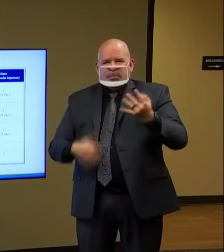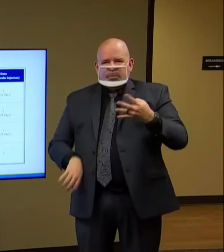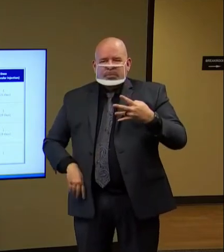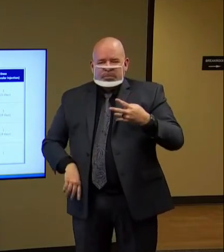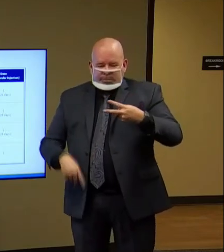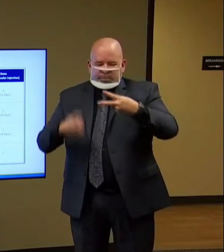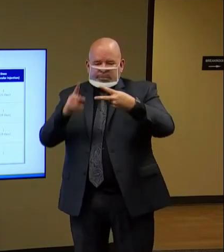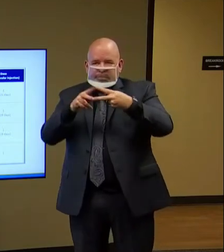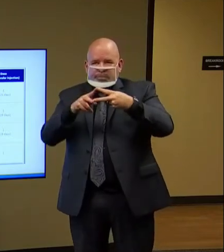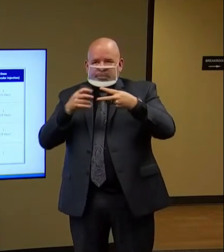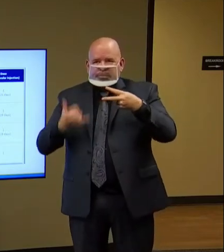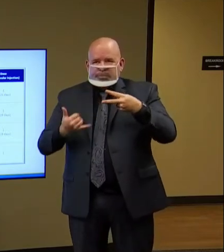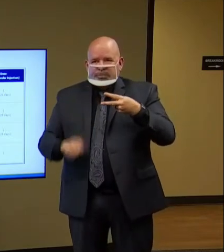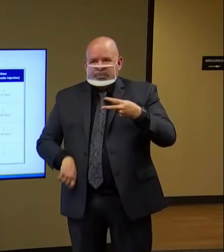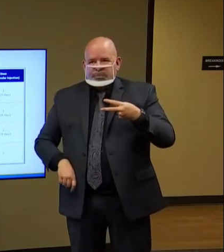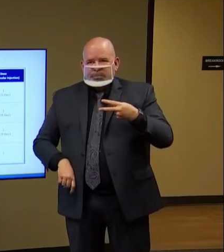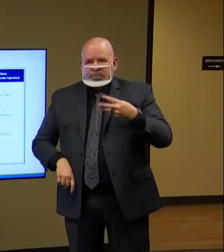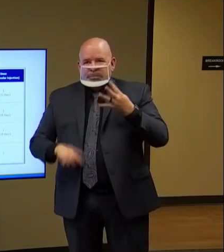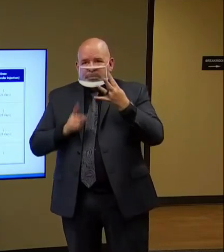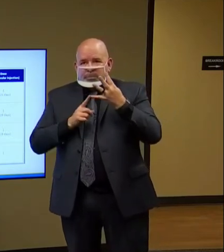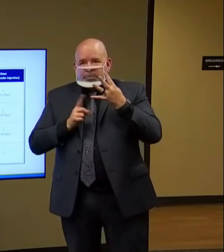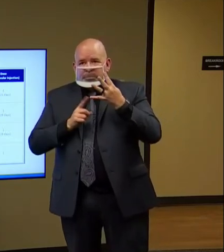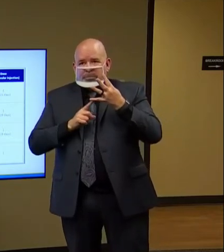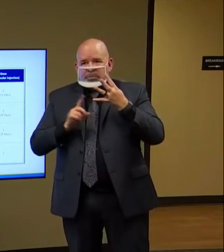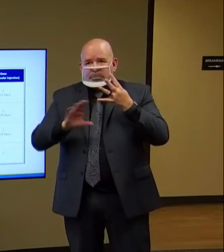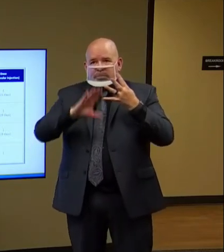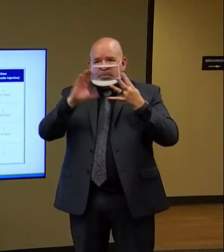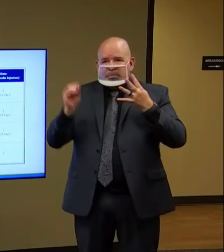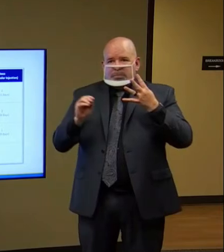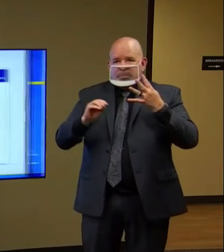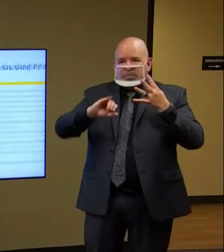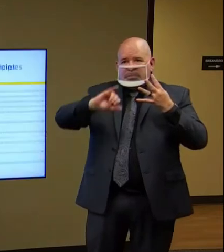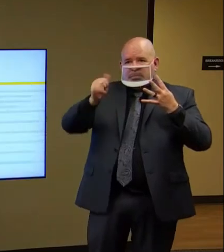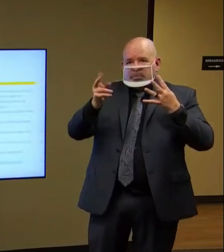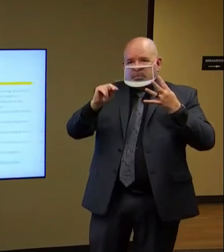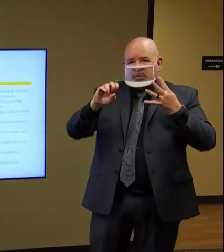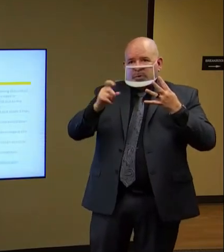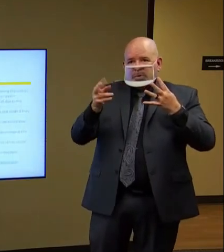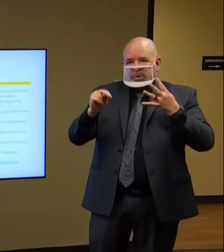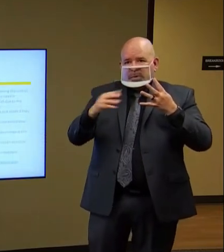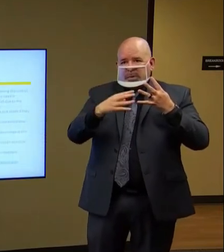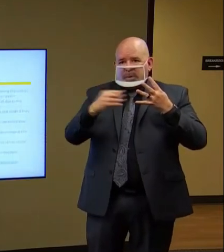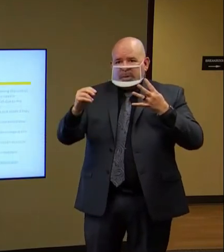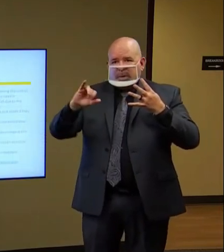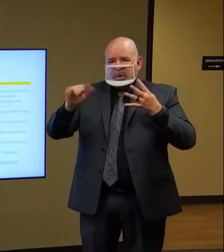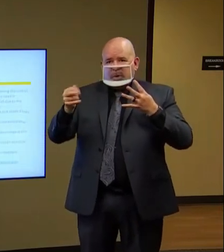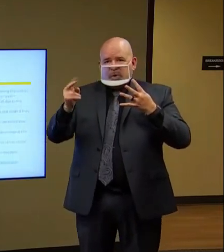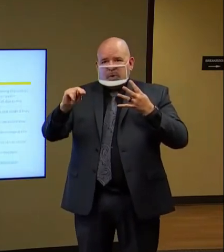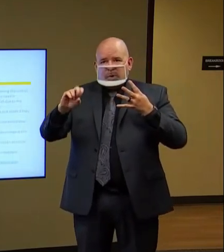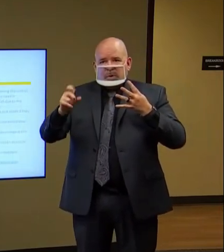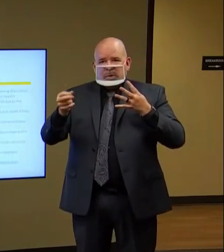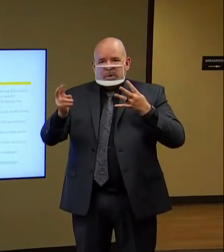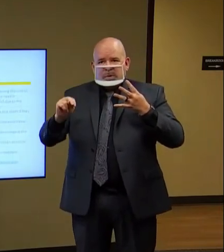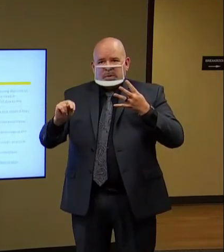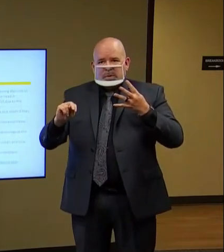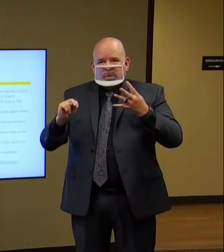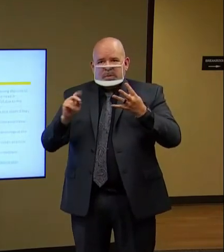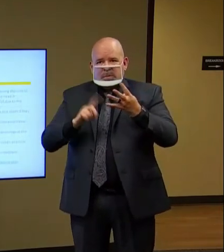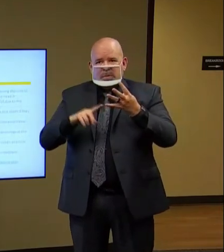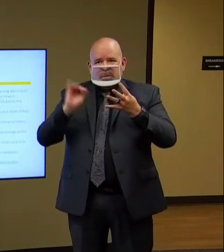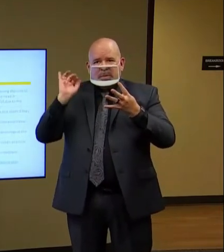be certainly help with some of the administration and the logistics. Next slide. As the judge